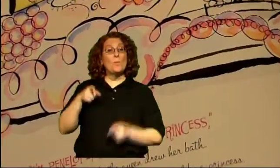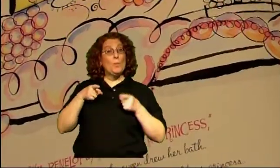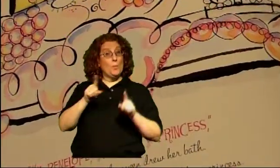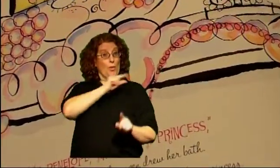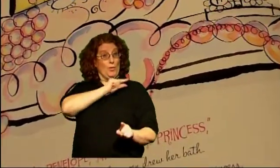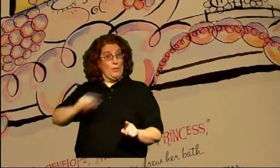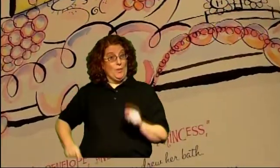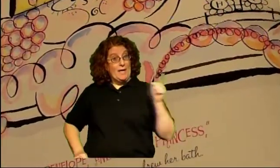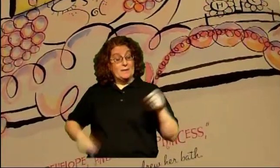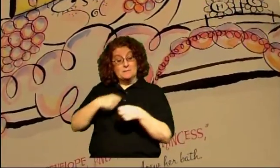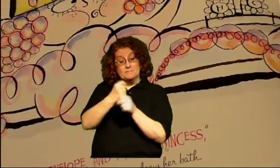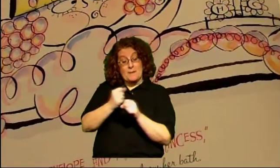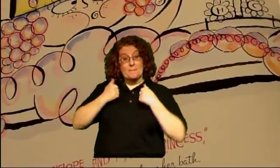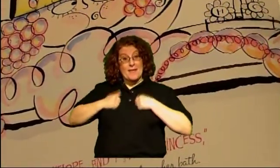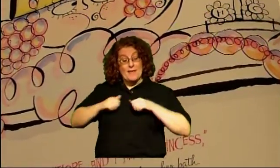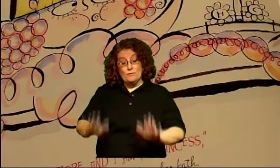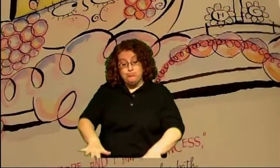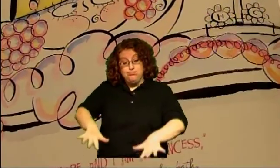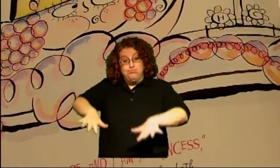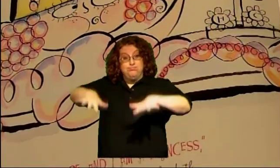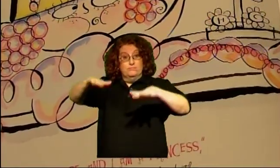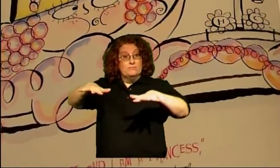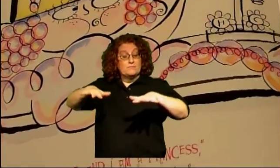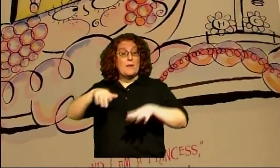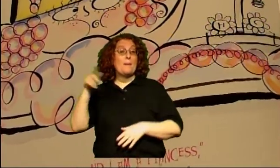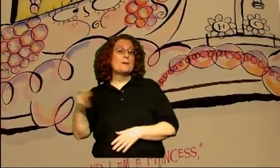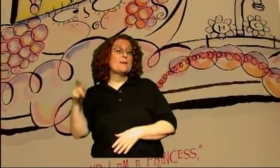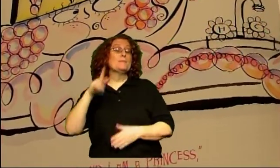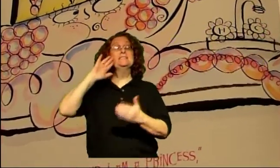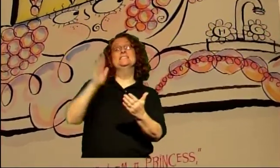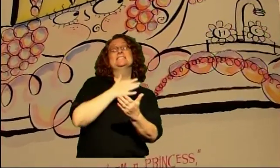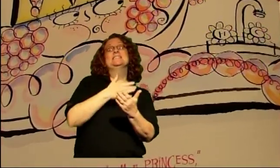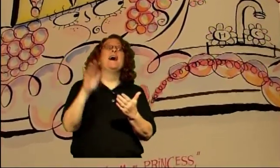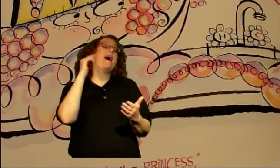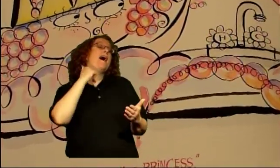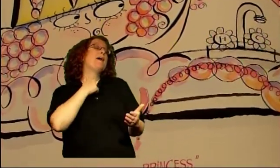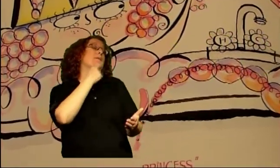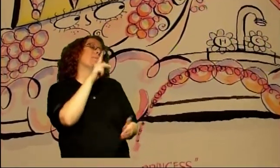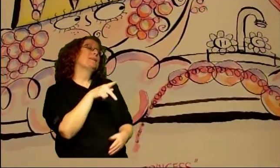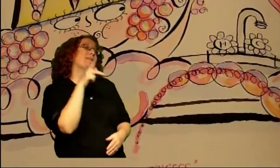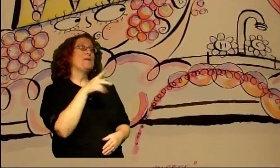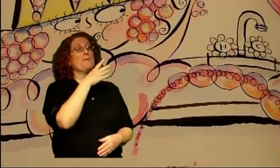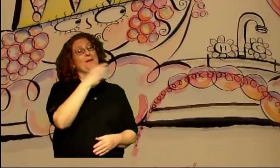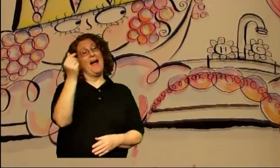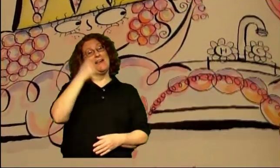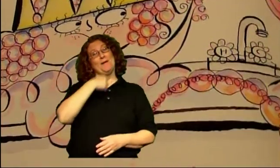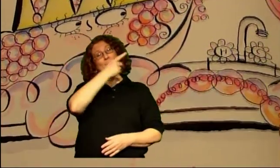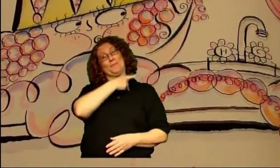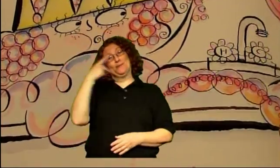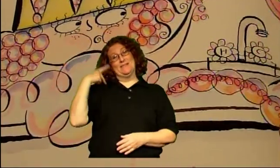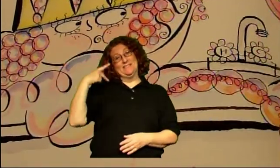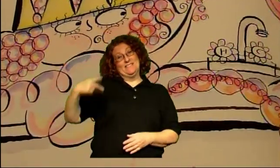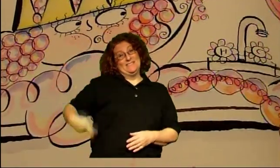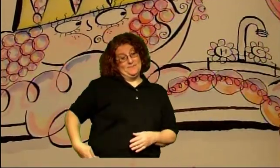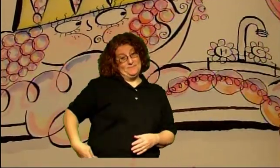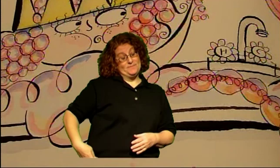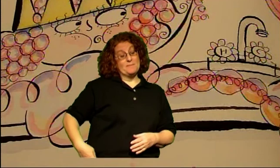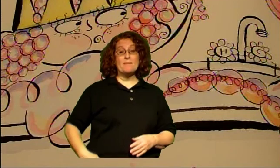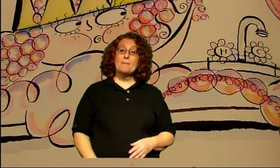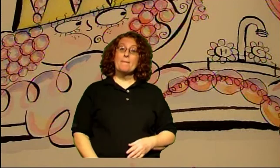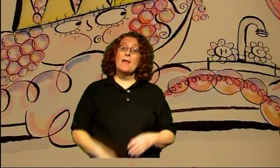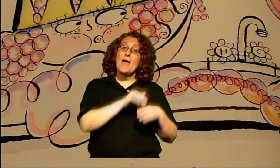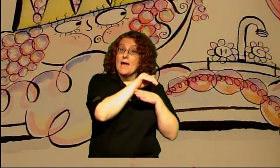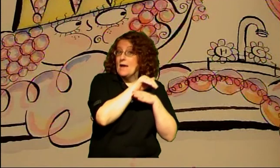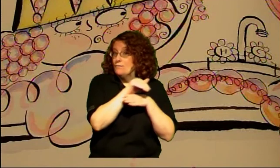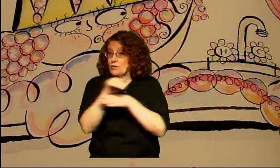"I'm Penelope, and I am a princess," she chanted while the queen drew her bath. Every night Penelope was pampered just